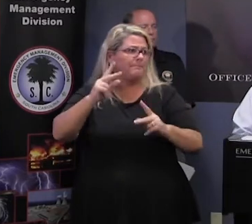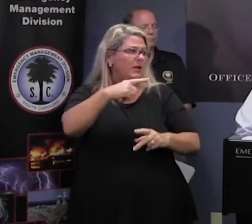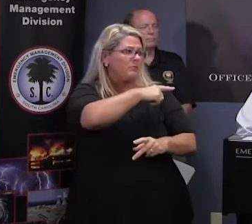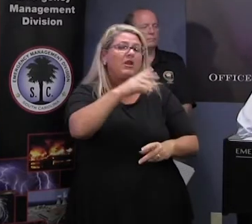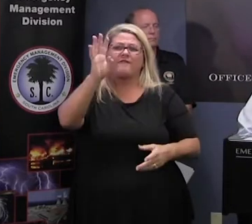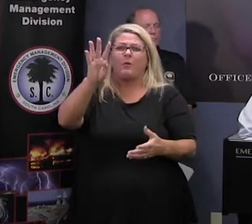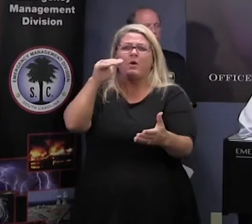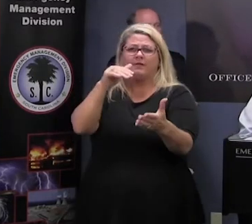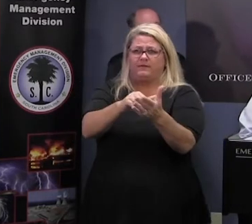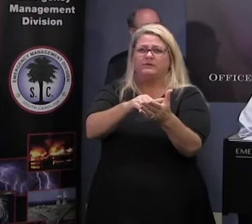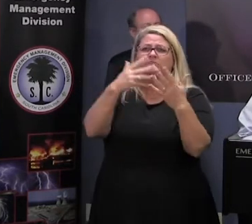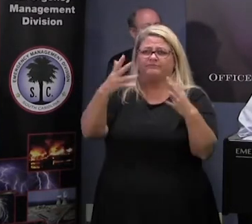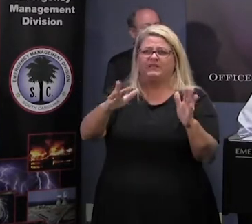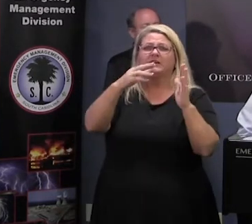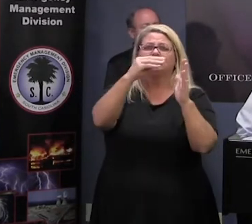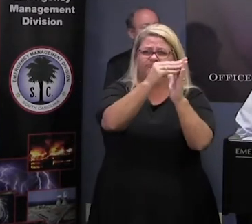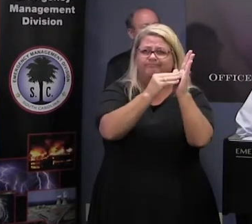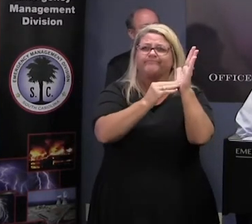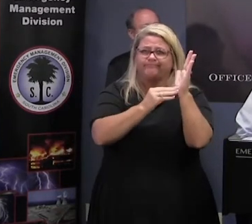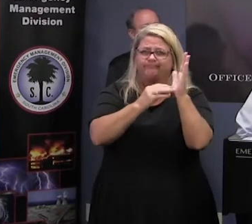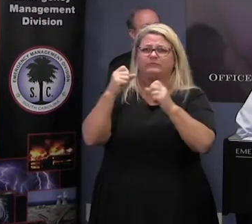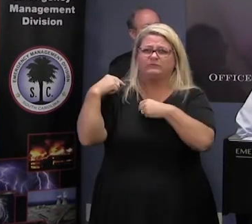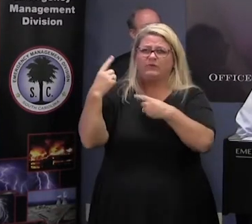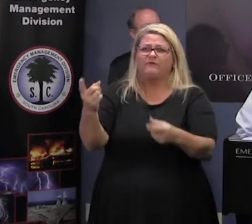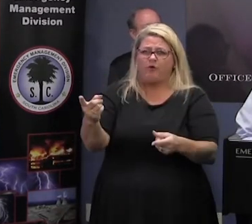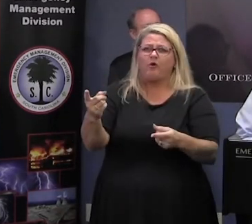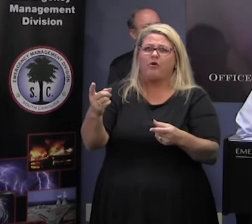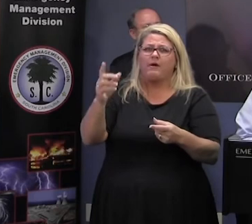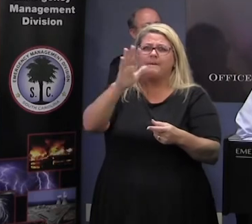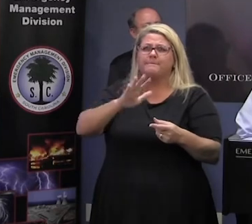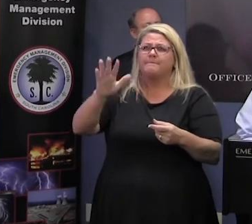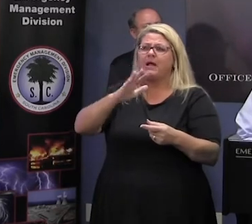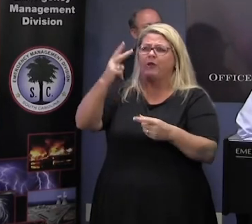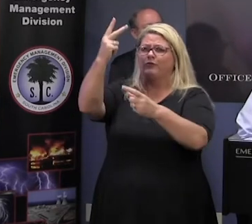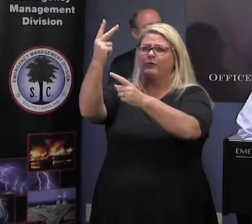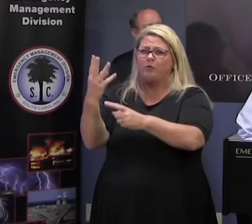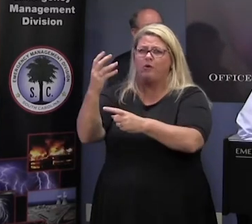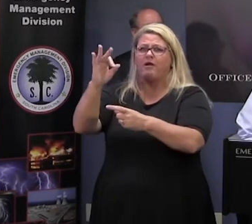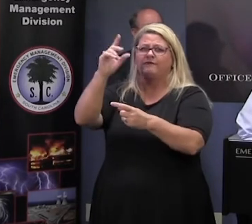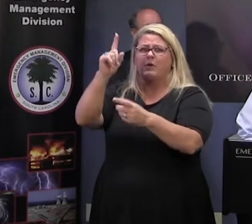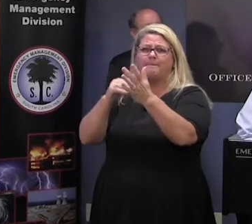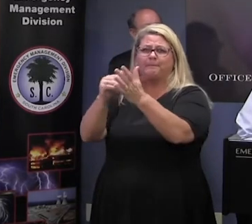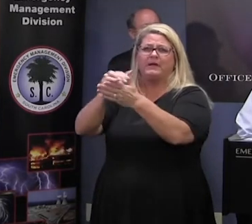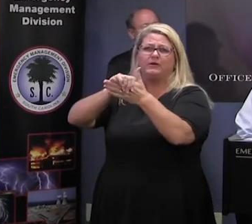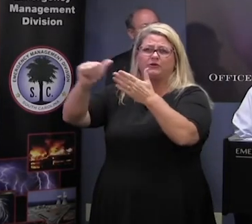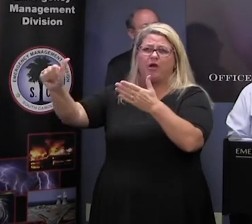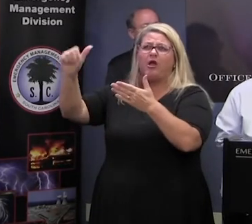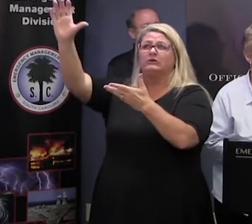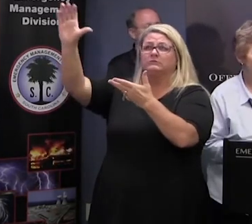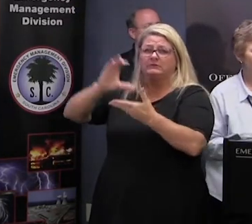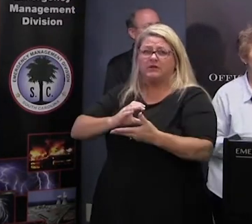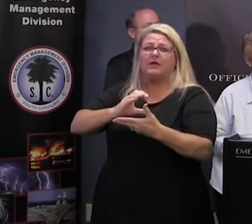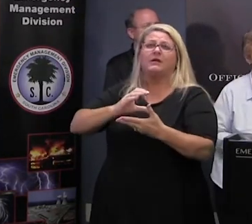over 4,000 who have registered so far, and as of yesterday, there was about $750,000 that had been approved and about $500,000 dispersed.